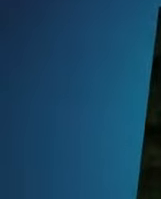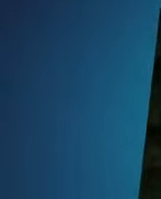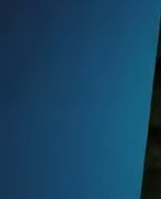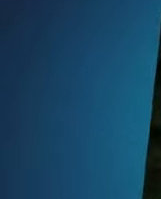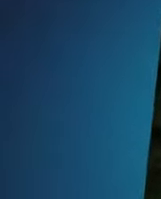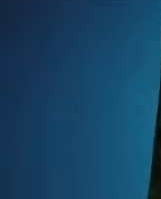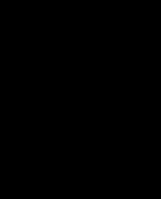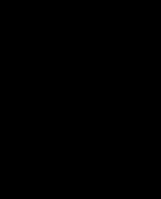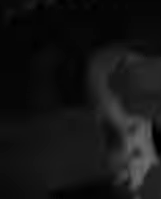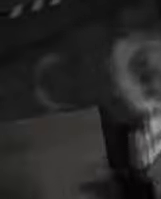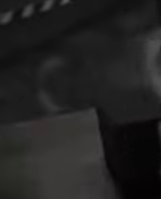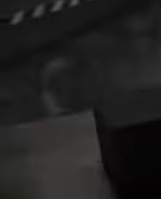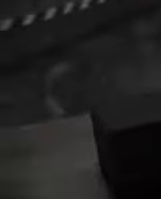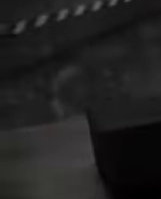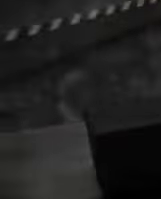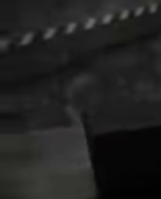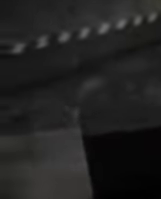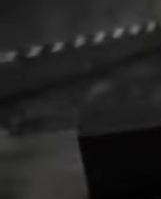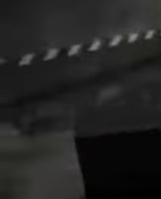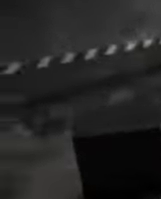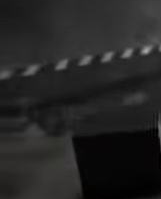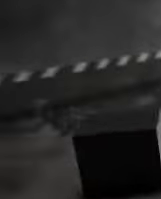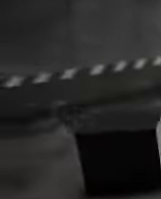surrender all to you,